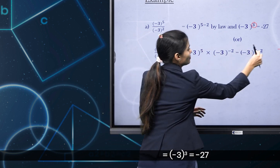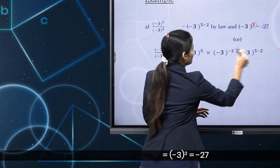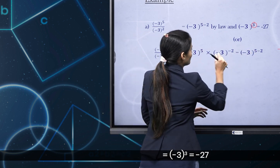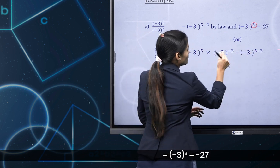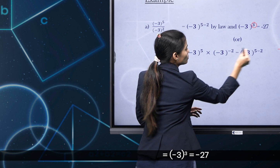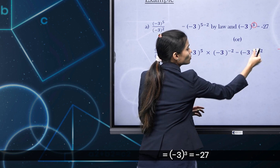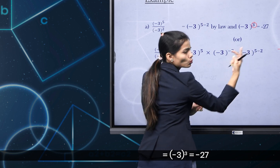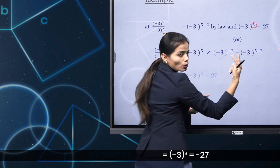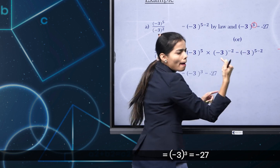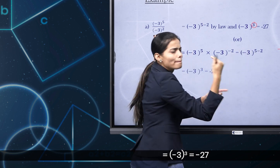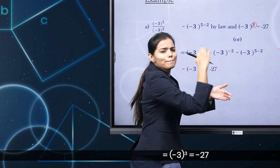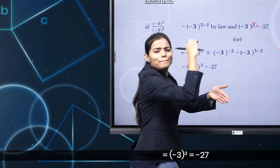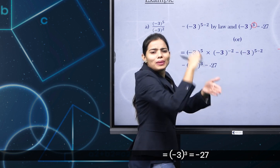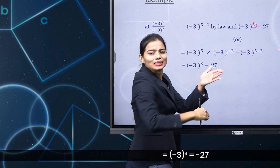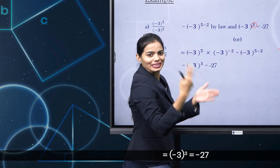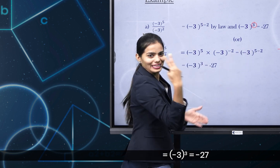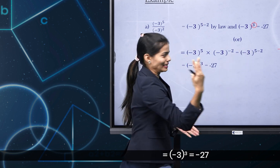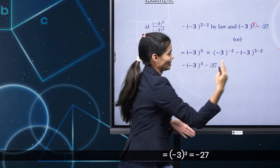3 is equal to minus 27.